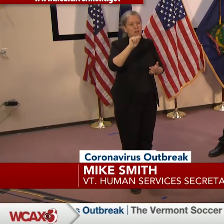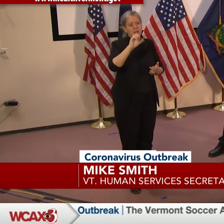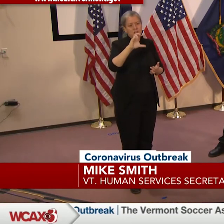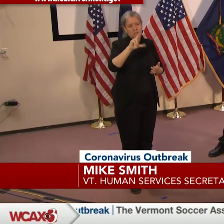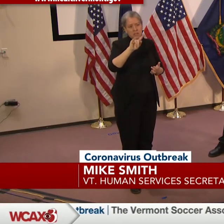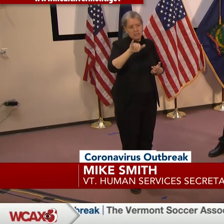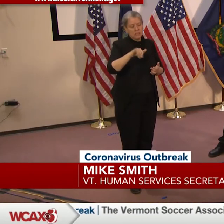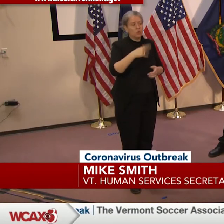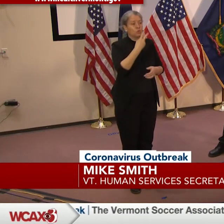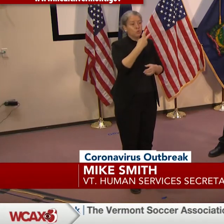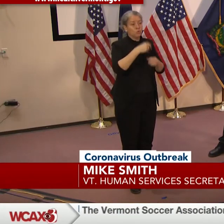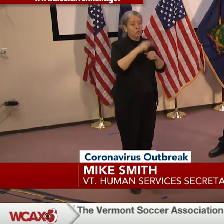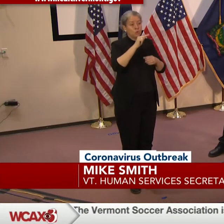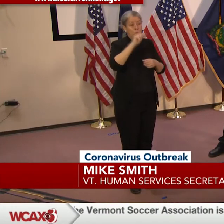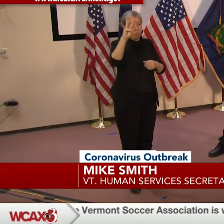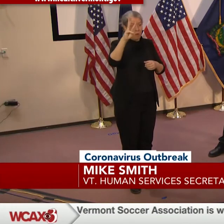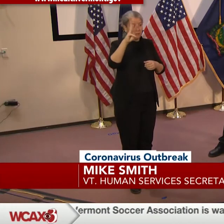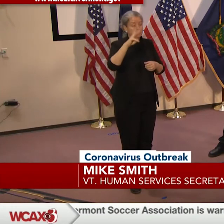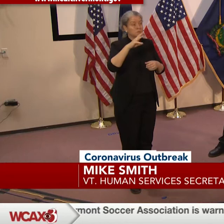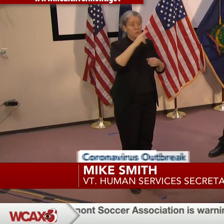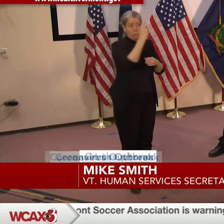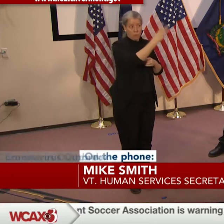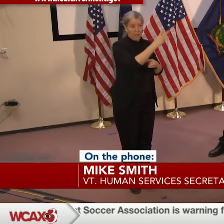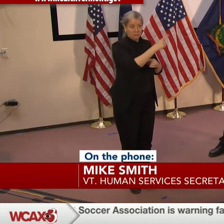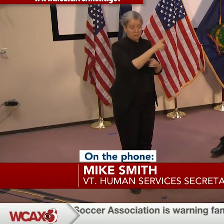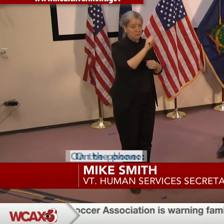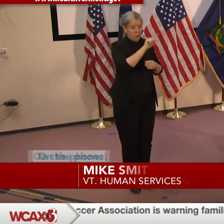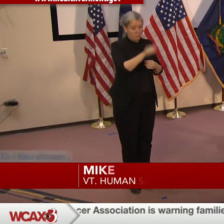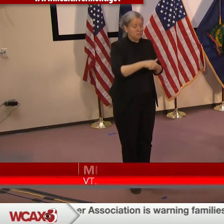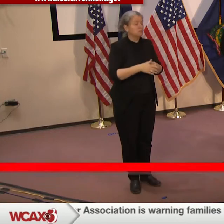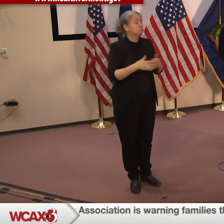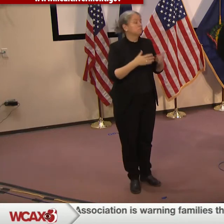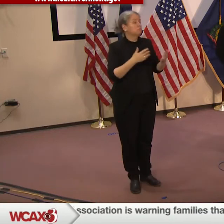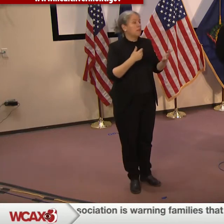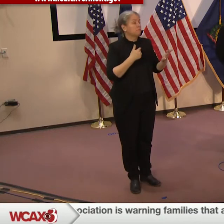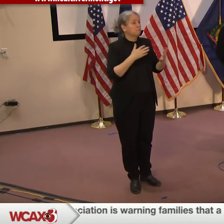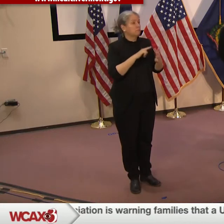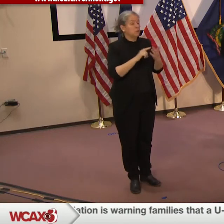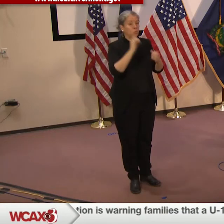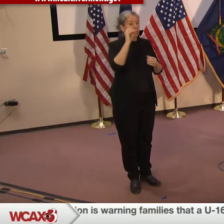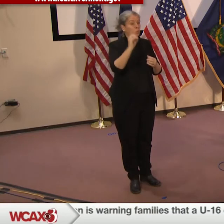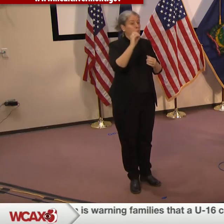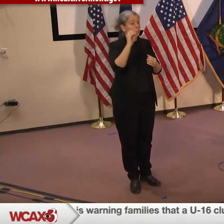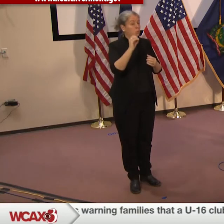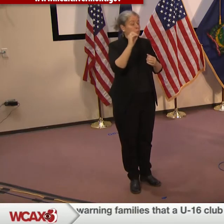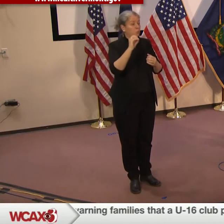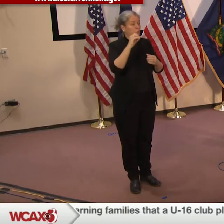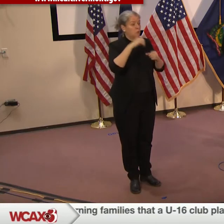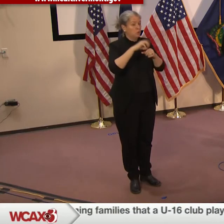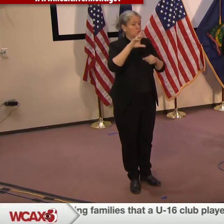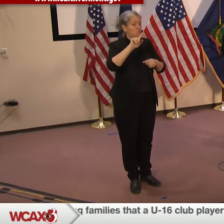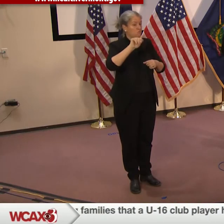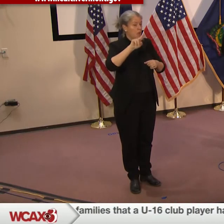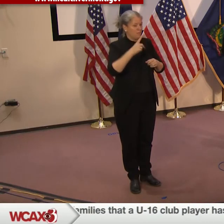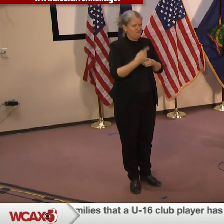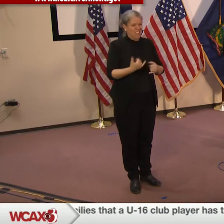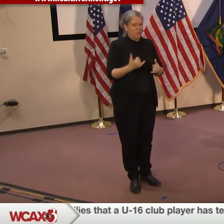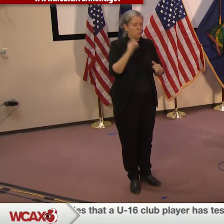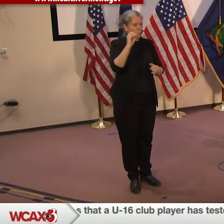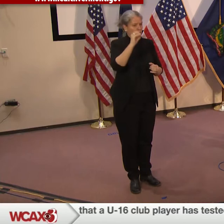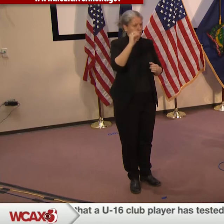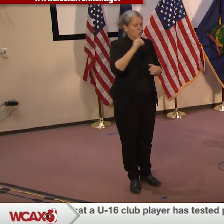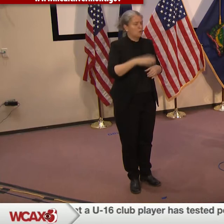is two in Northwestern. There is zero in Rutland Regional right now.